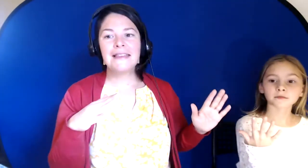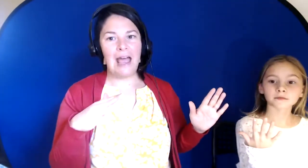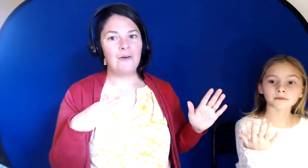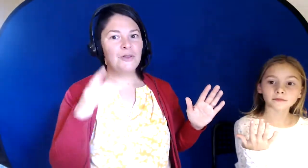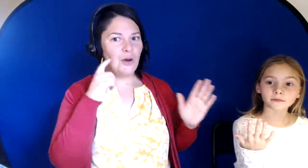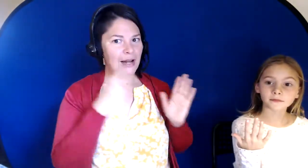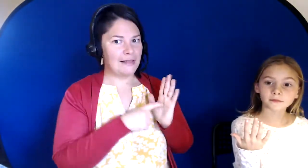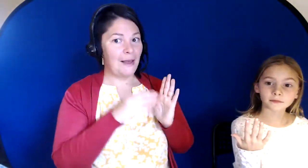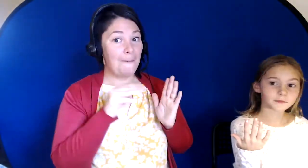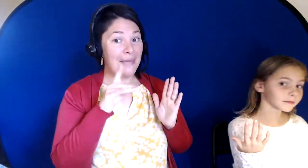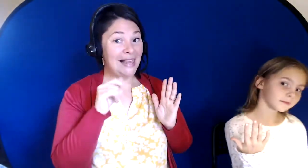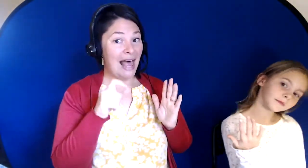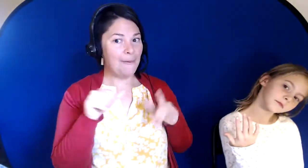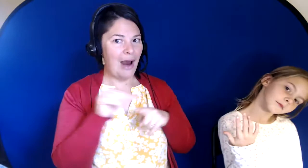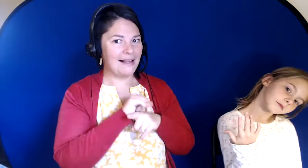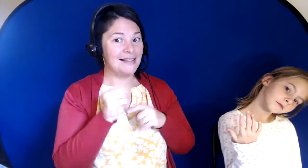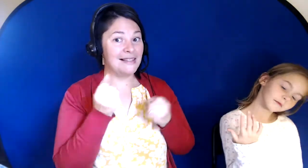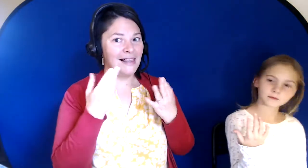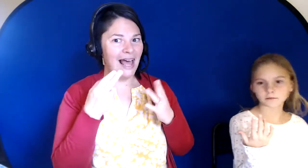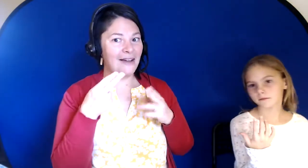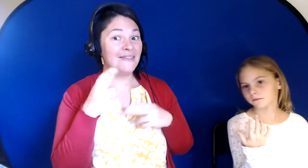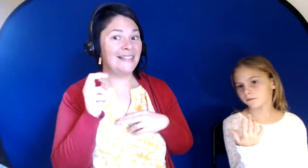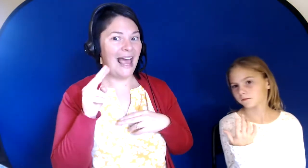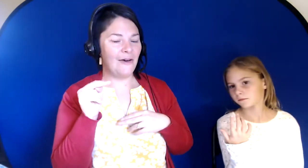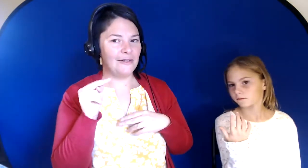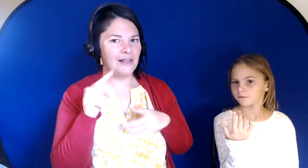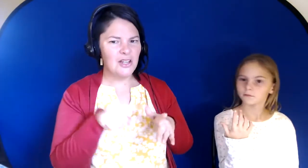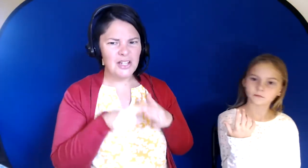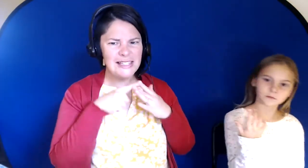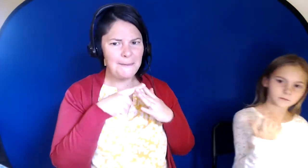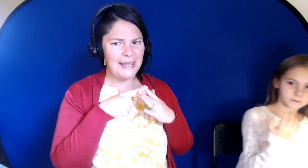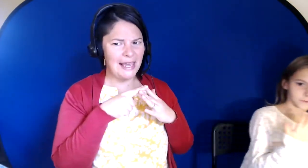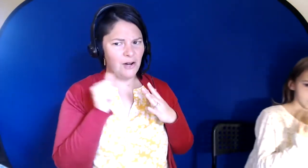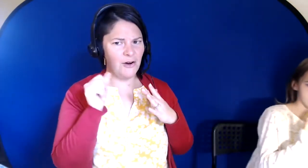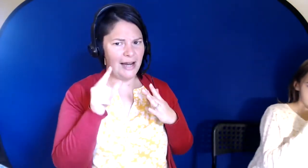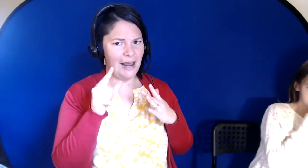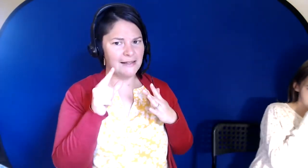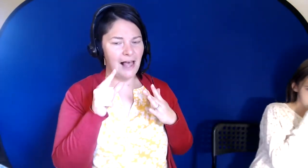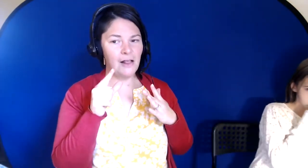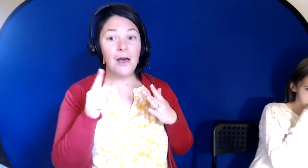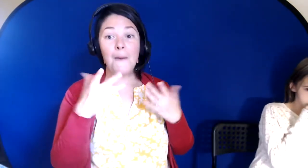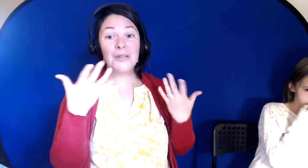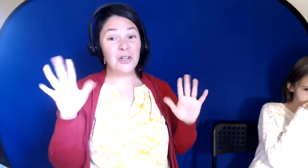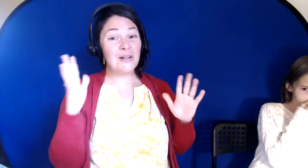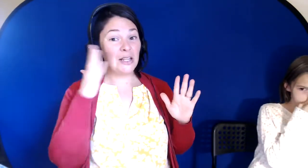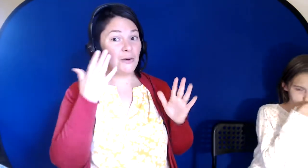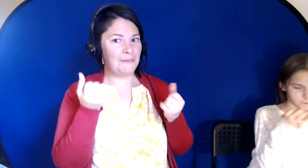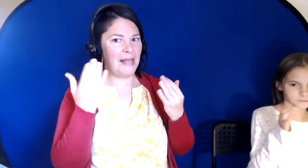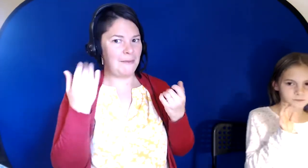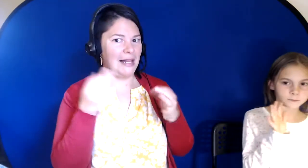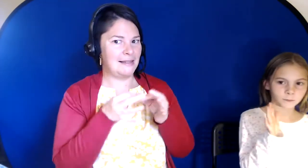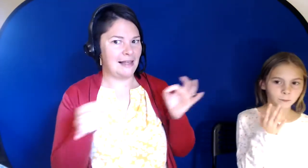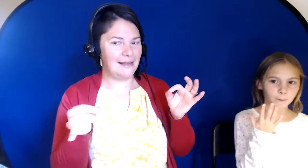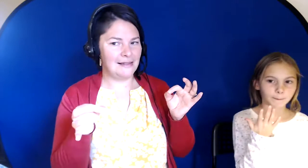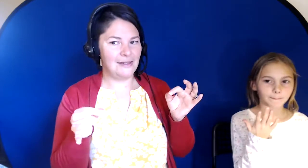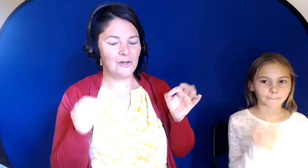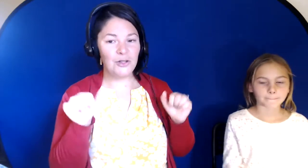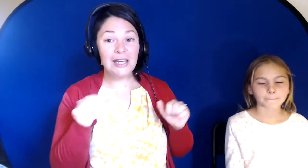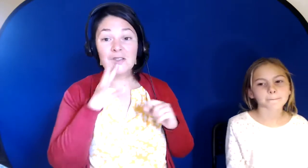Now, notice Mila practices a lot of nouns. She's a beginner in ASL, but she already knows many, many sentences. So she can talk